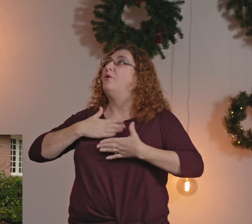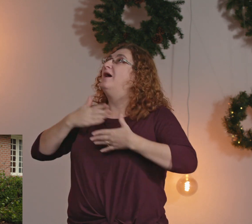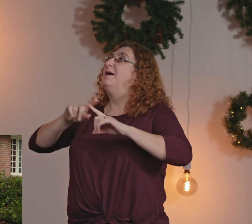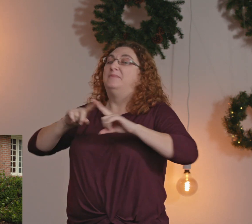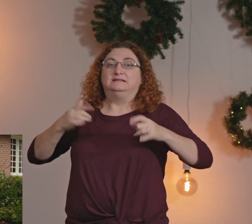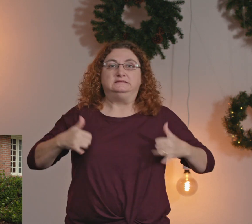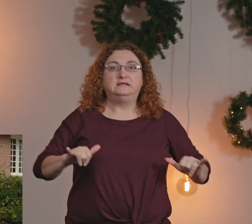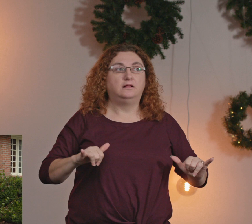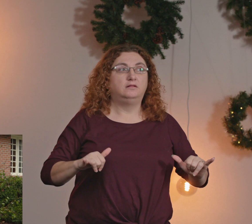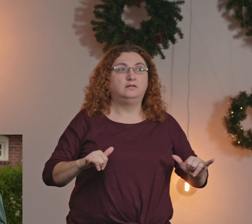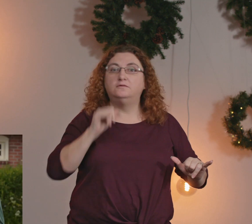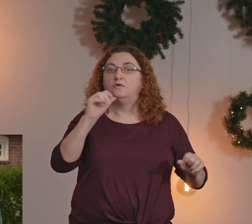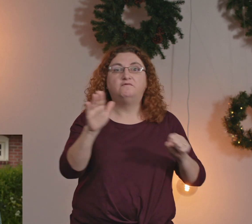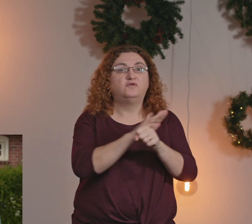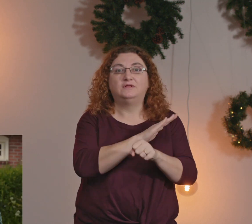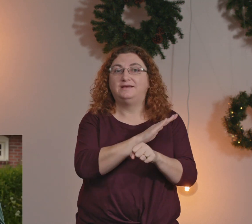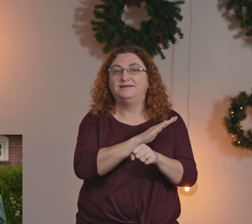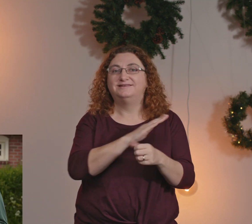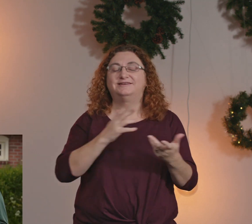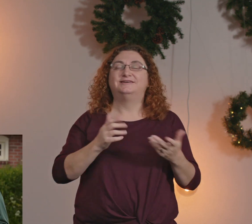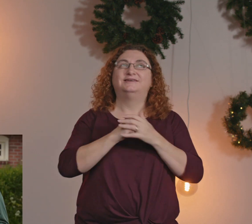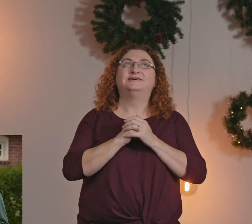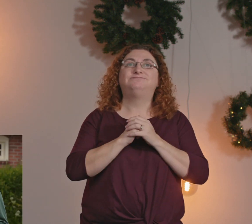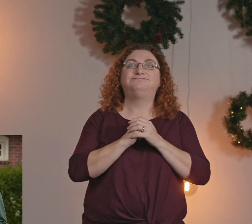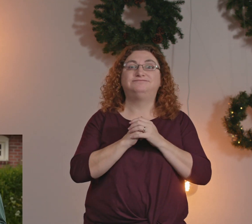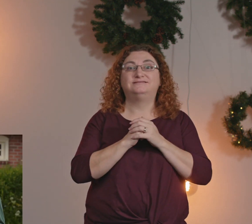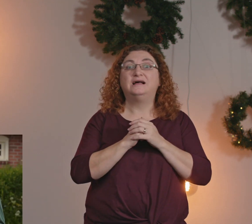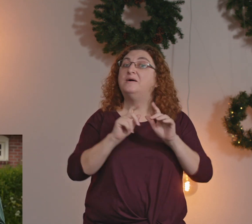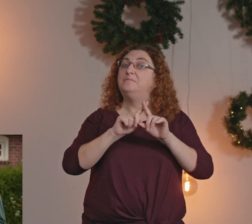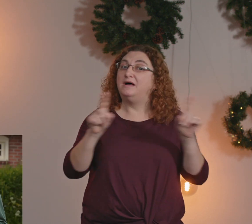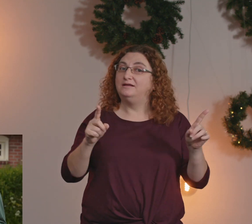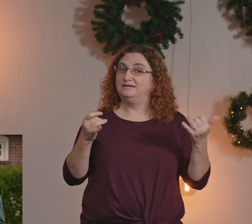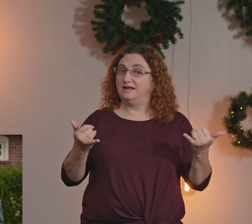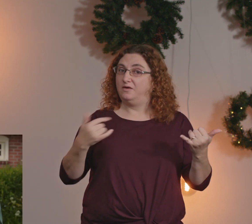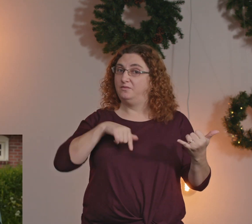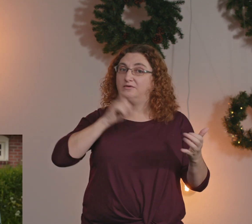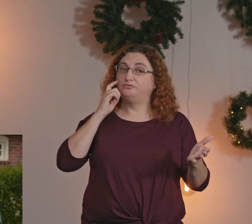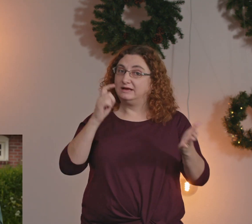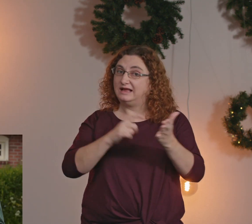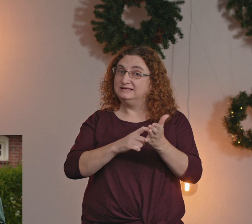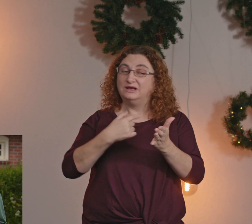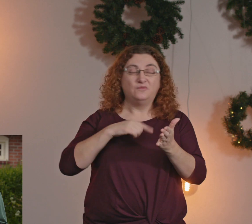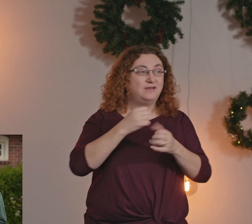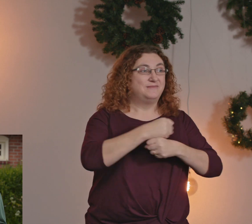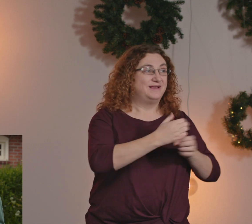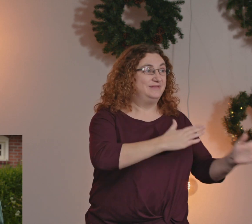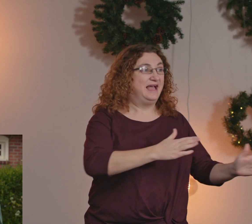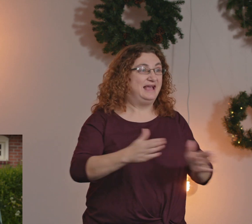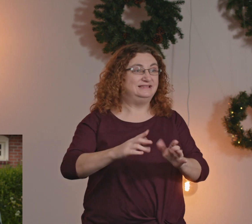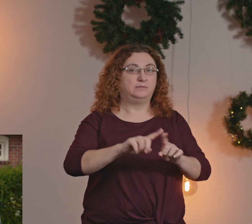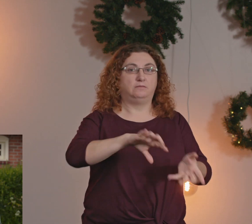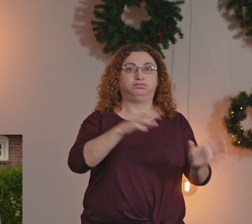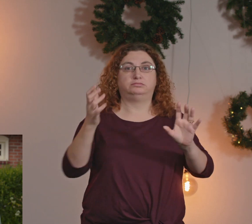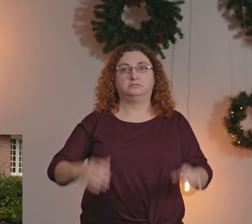yet not fully. So the season of Advent really is the season of recognizing that we've made plans for our lives, and yet they've been